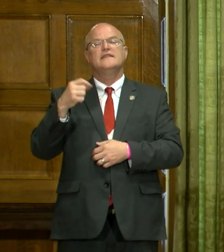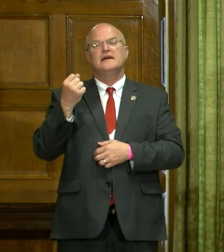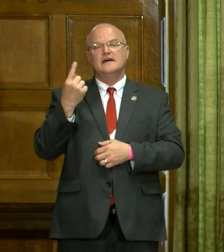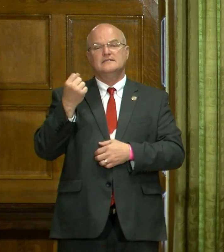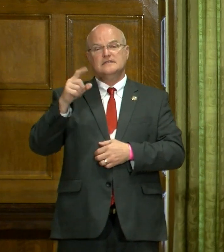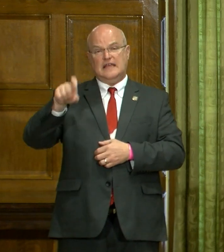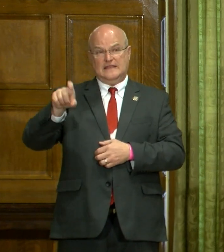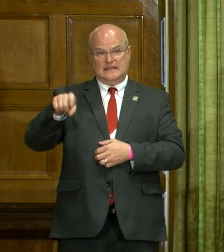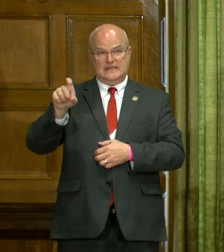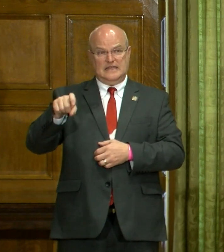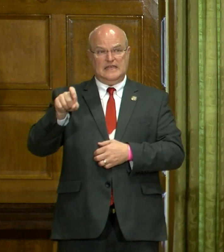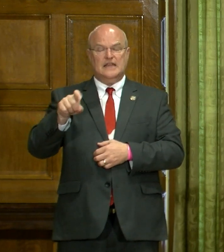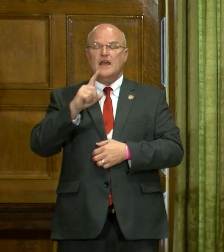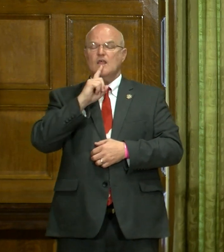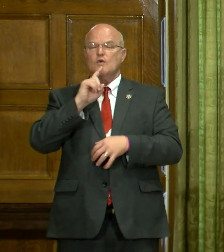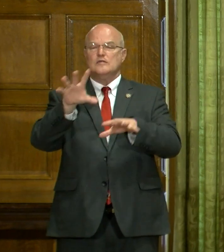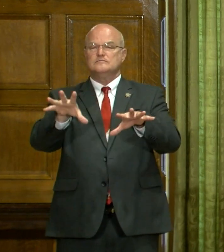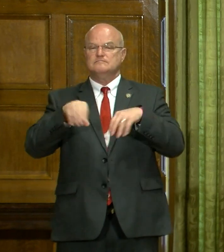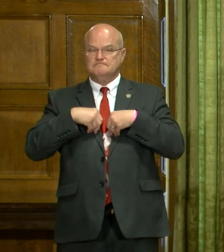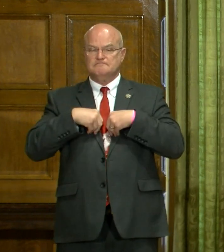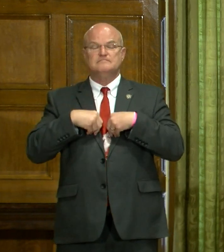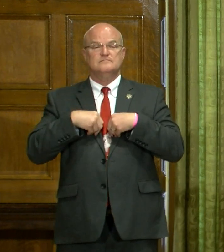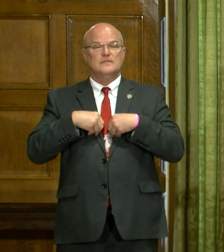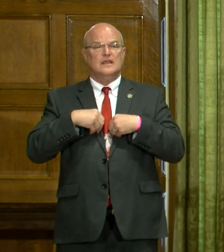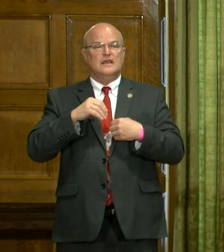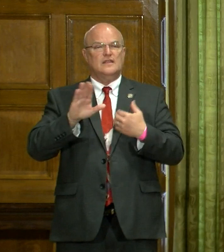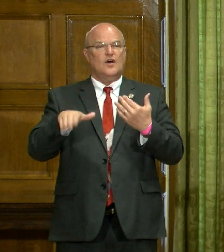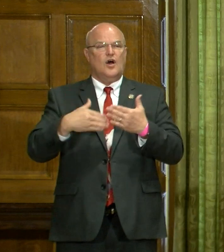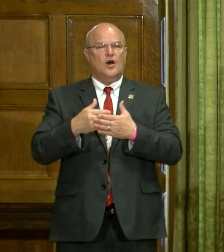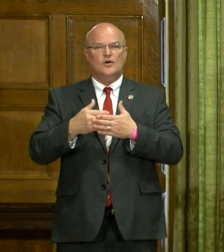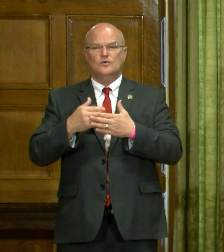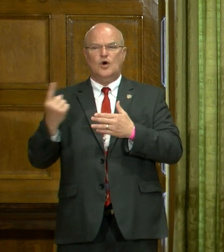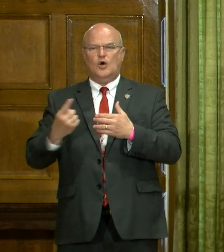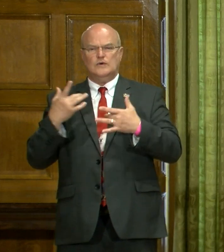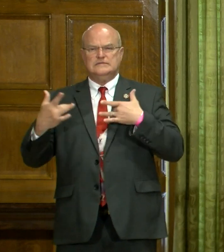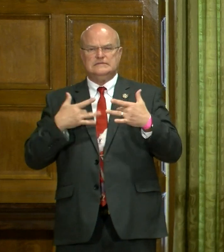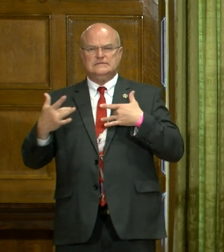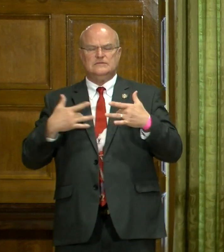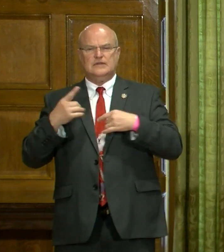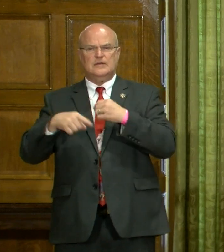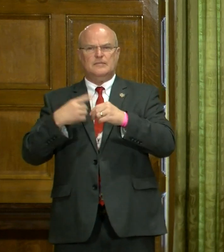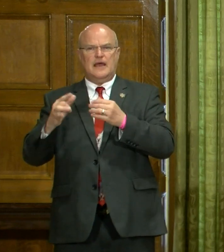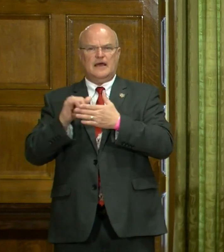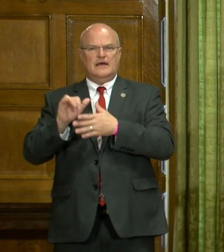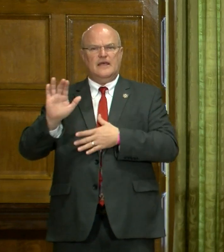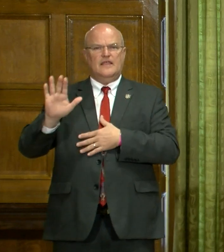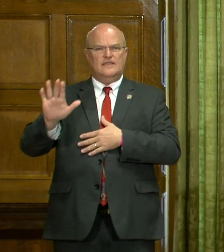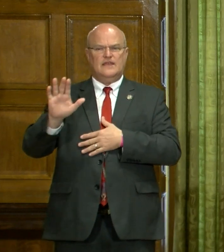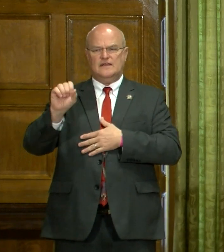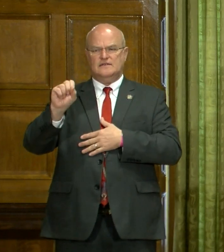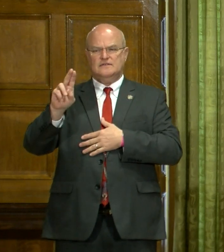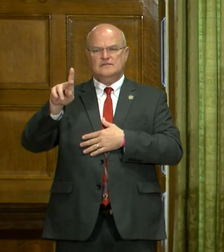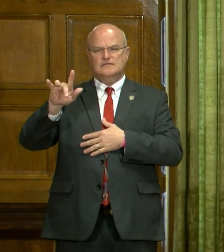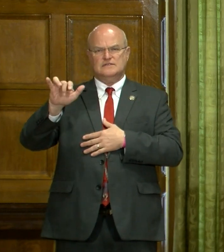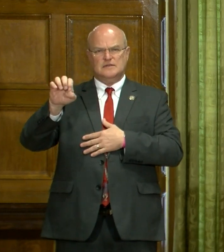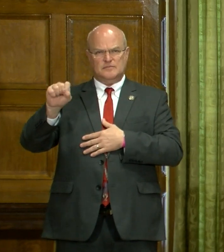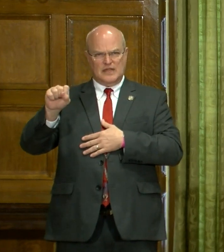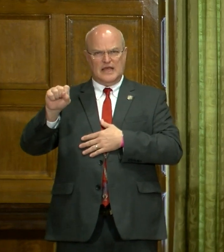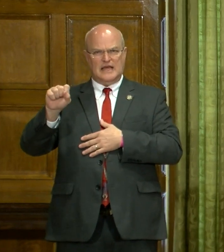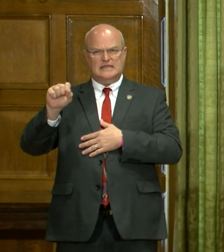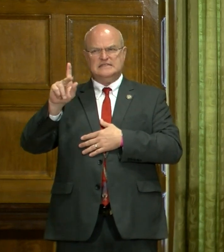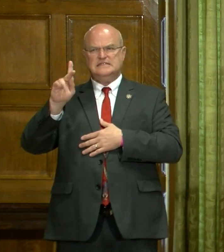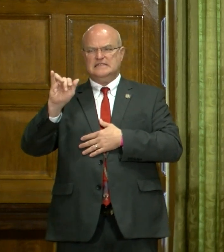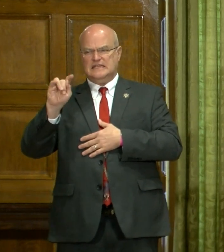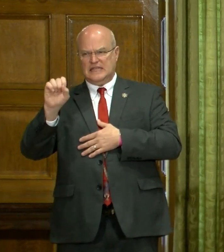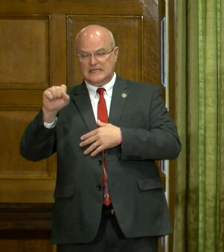understand the need for this. They're embracing that. They're always worried about their supplies, but we've got to